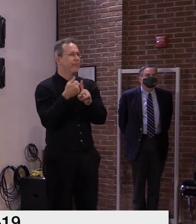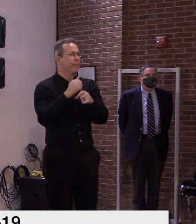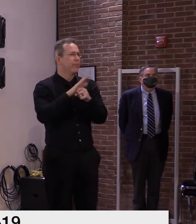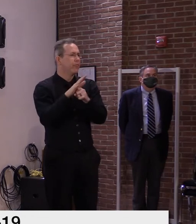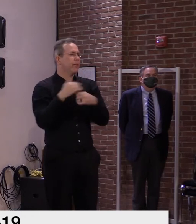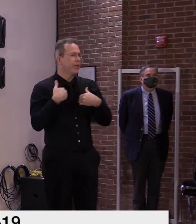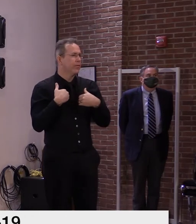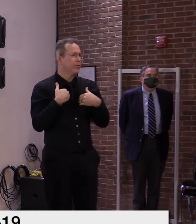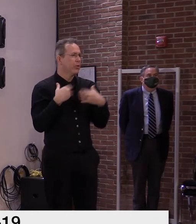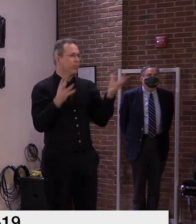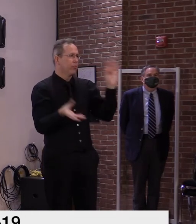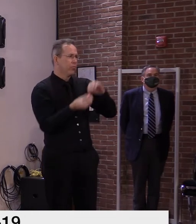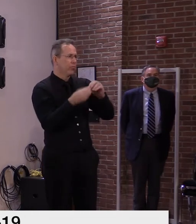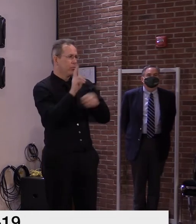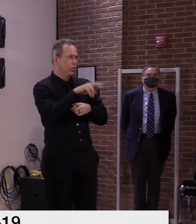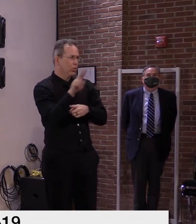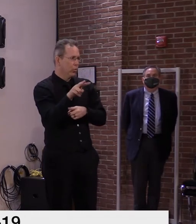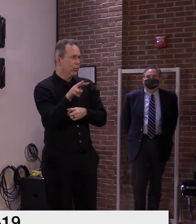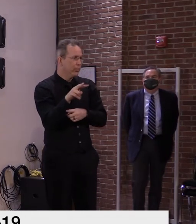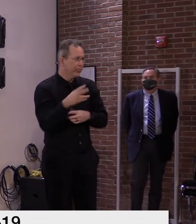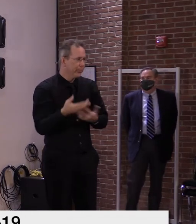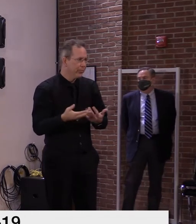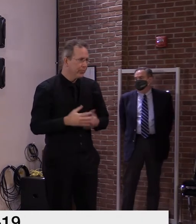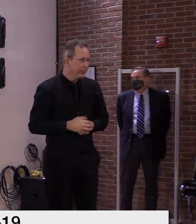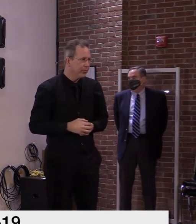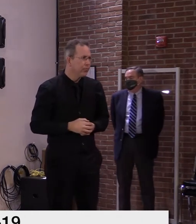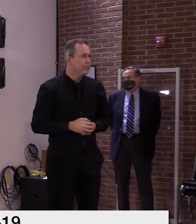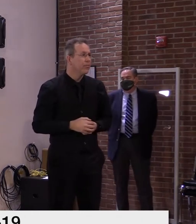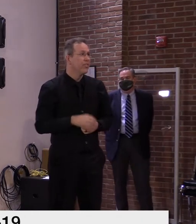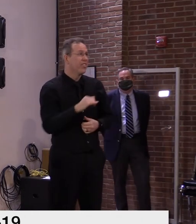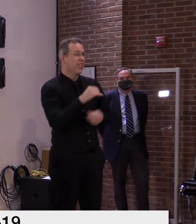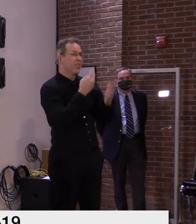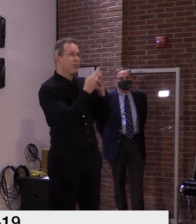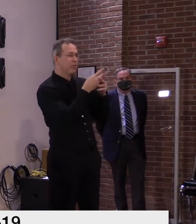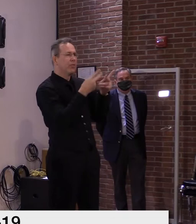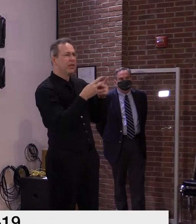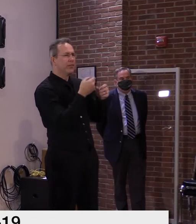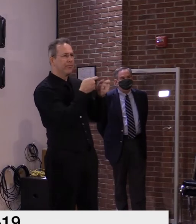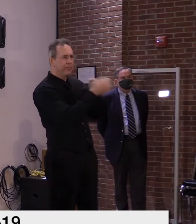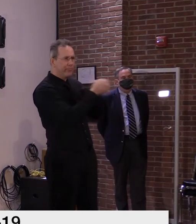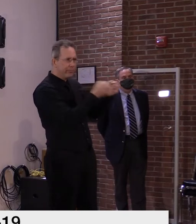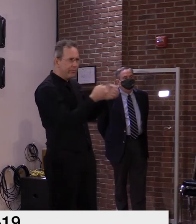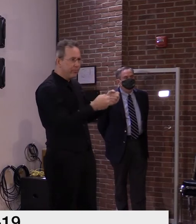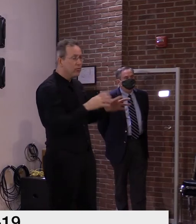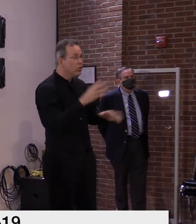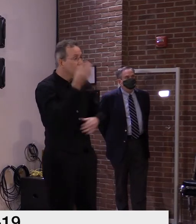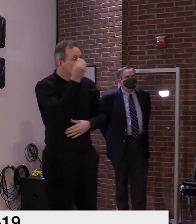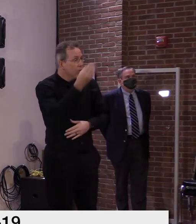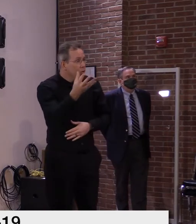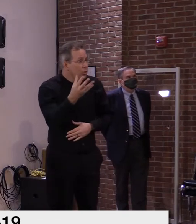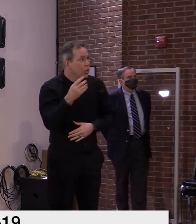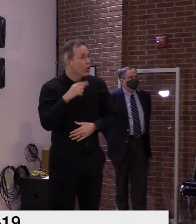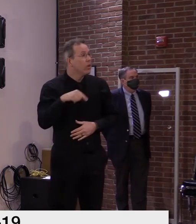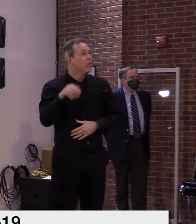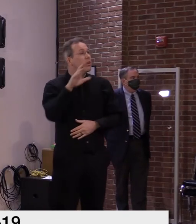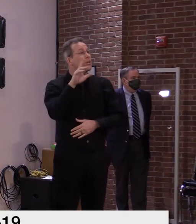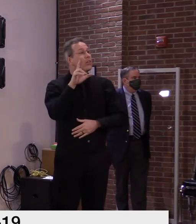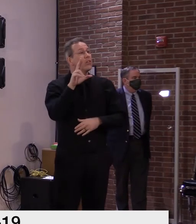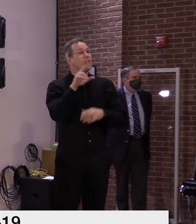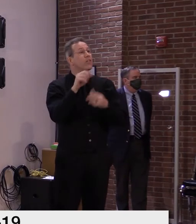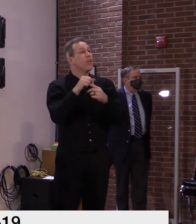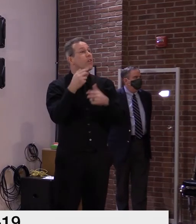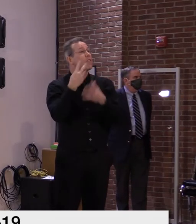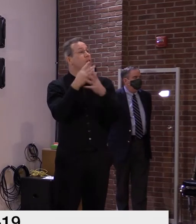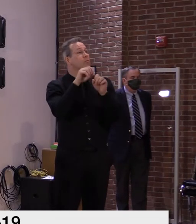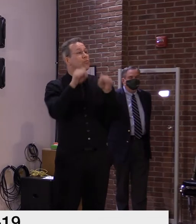tested positive in that facility. Just to let you know, system-wide, we have 6 staff members